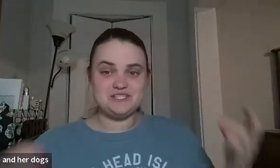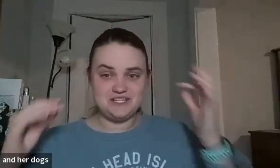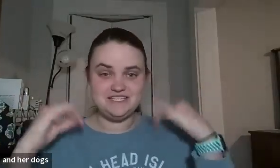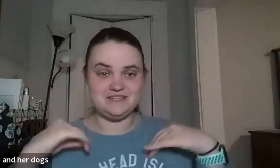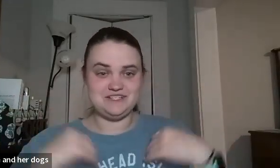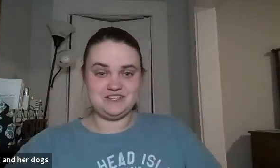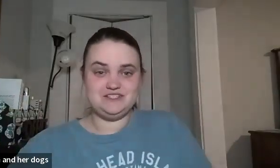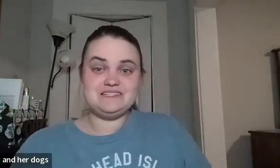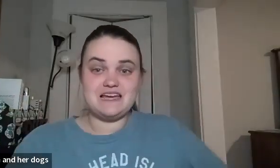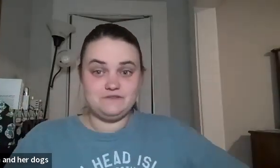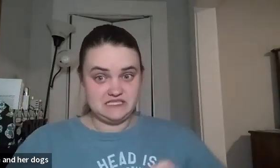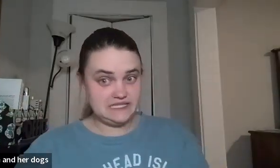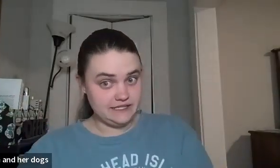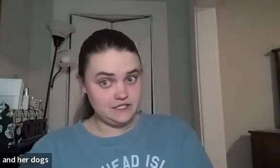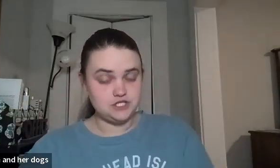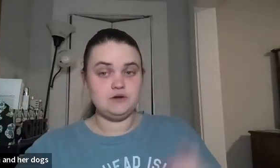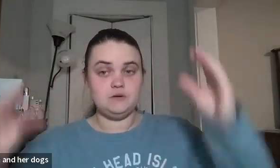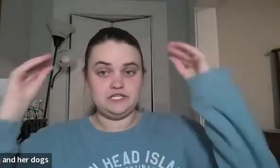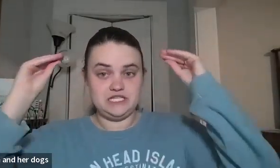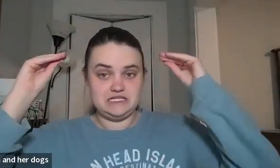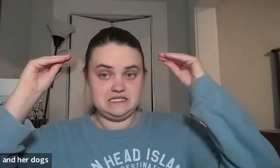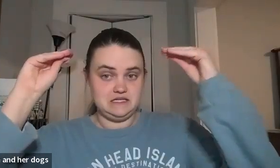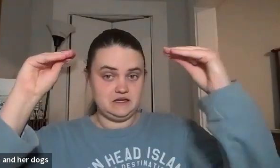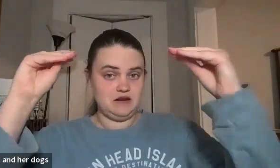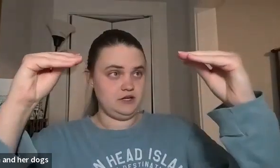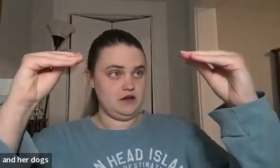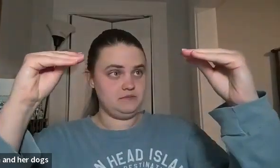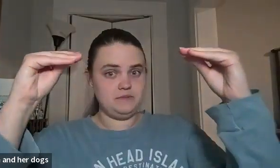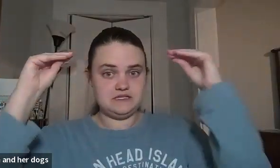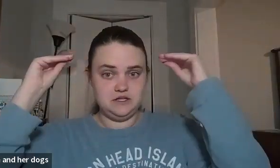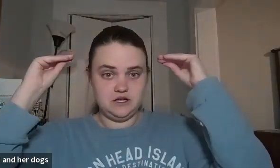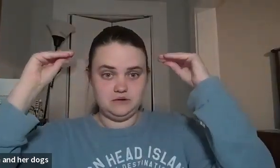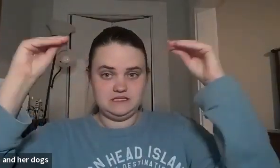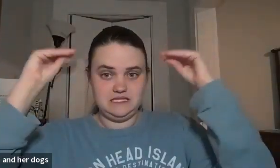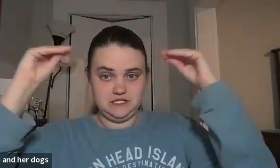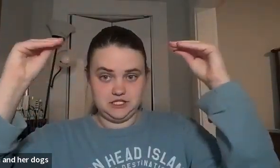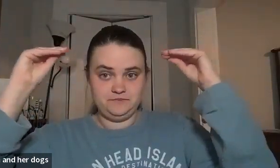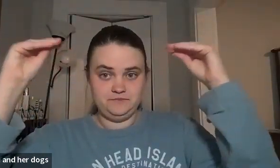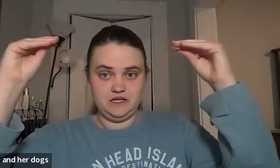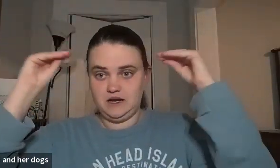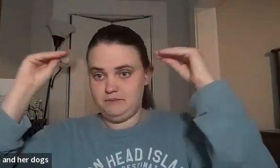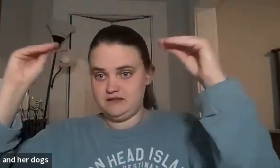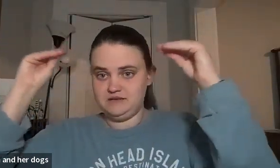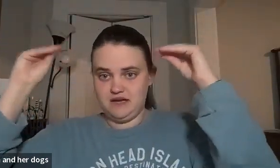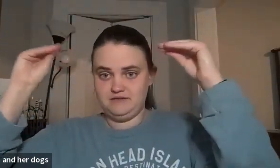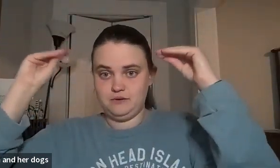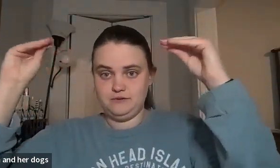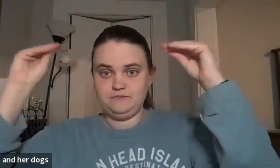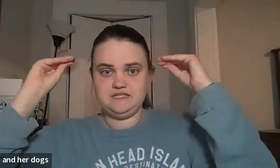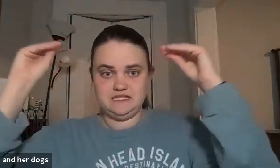you're going to do is you're going to do the sign for teach, which is kind of like our hand puppets, and you're going to go teach, and you kind of bounce it back and forth,